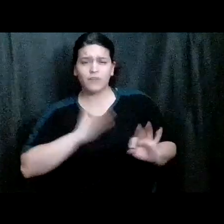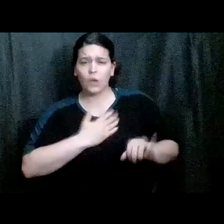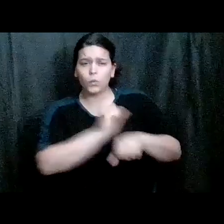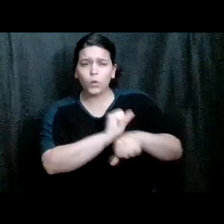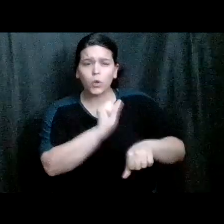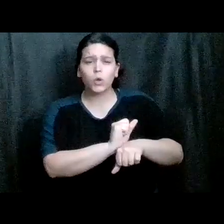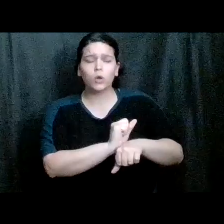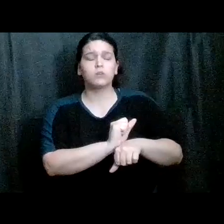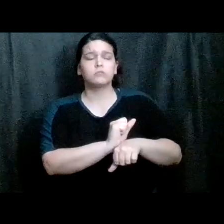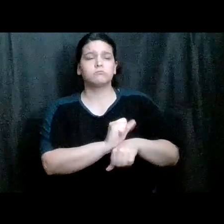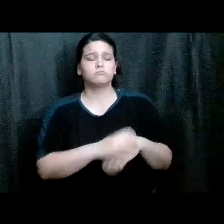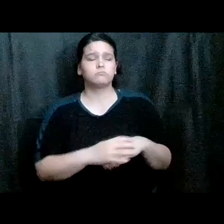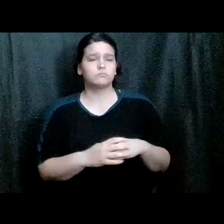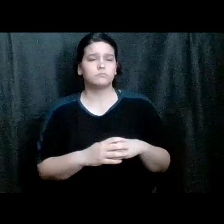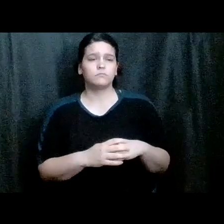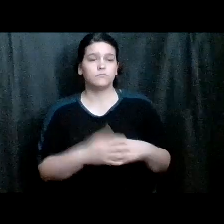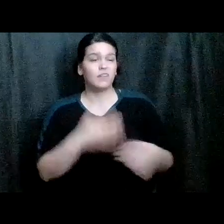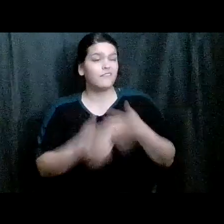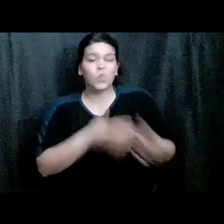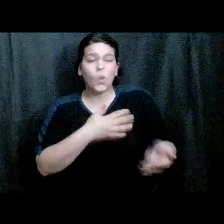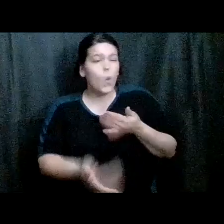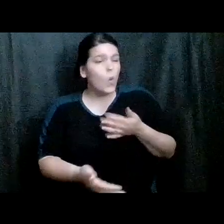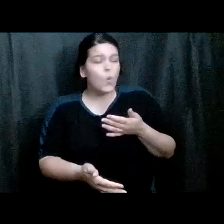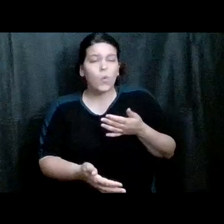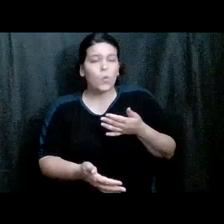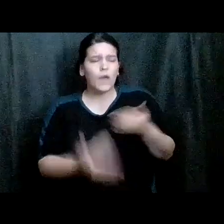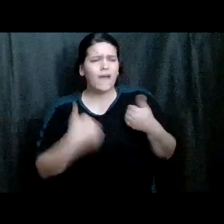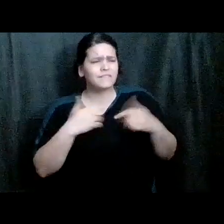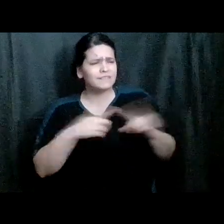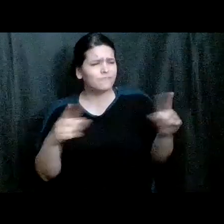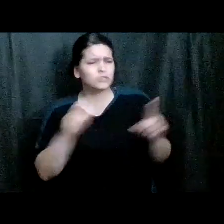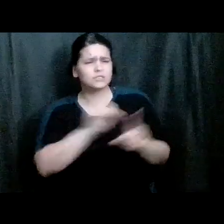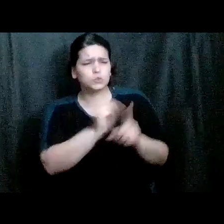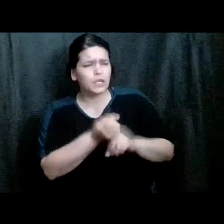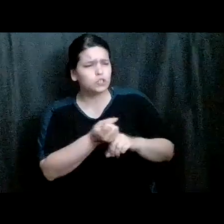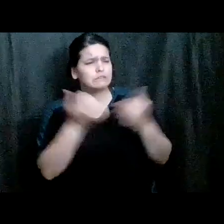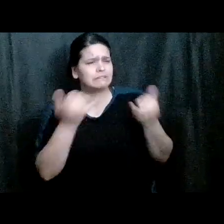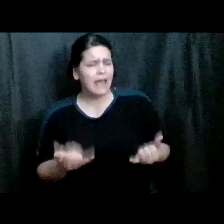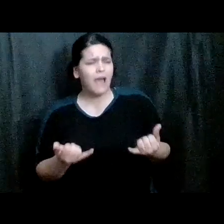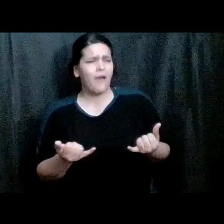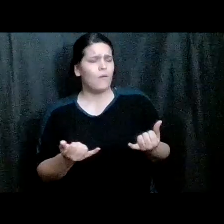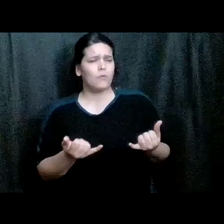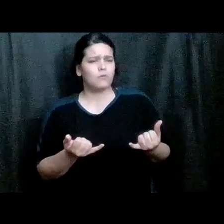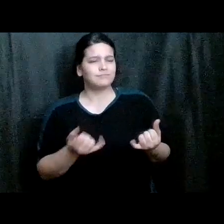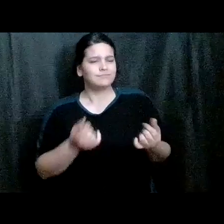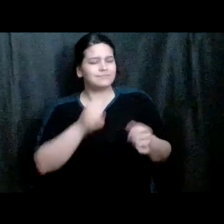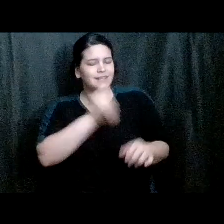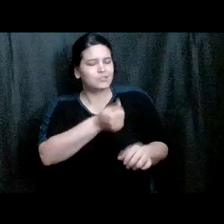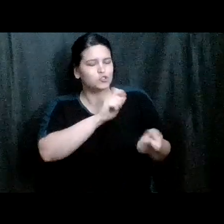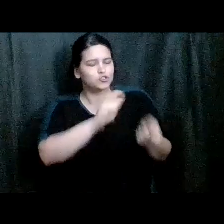we're in different circumstances right now, it doesn't change what's going on. And so I really